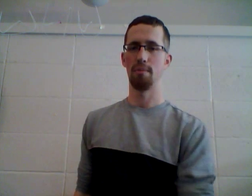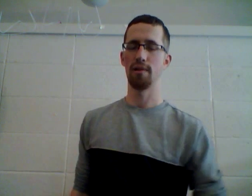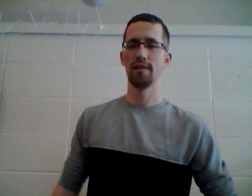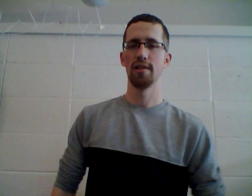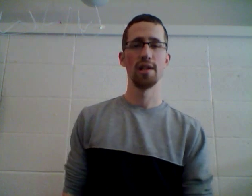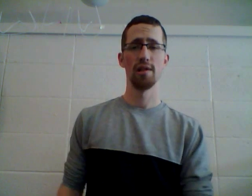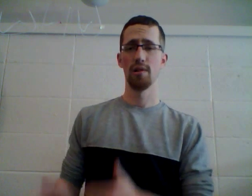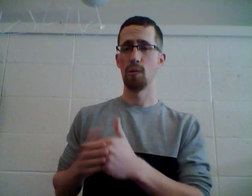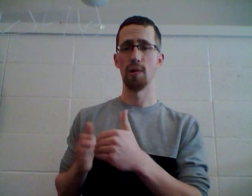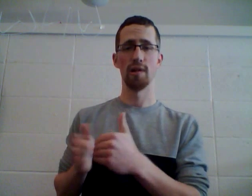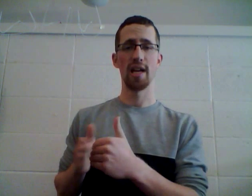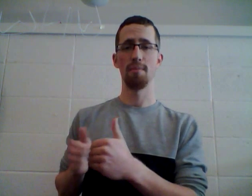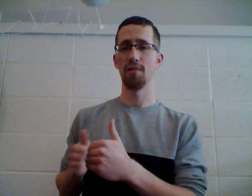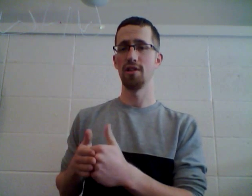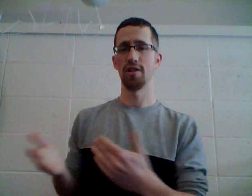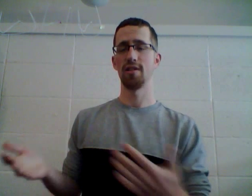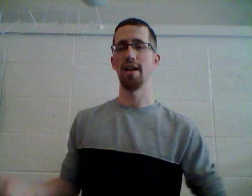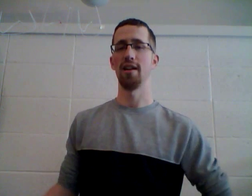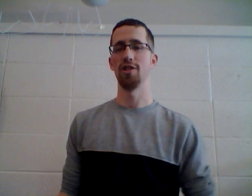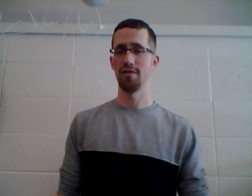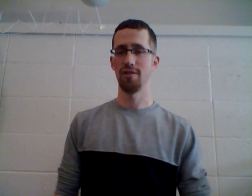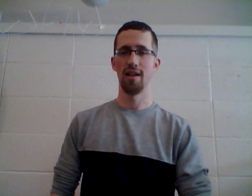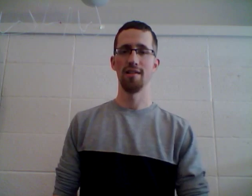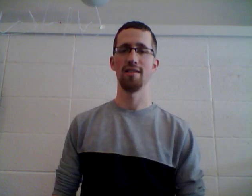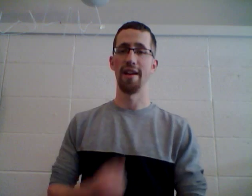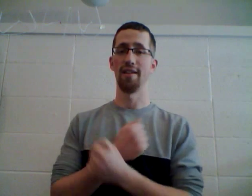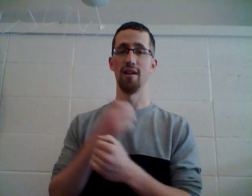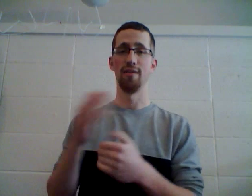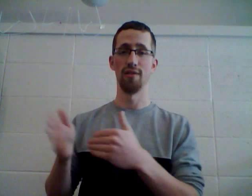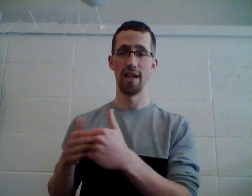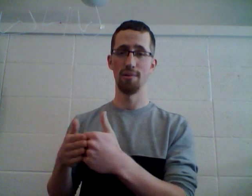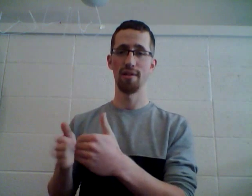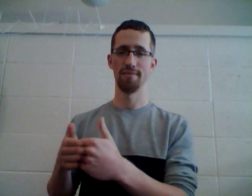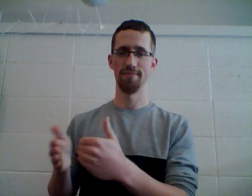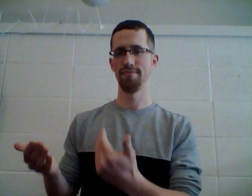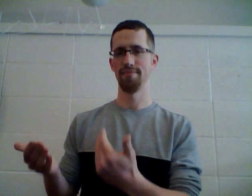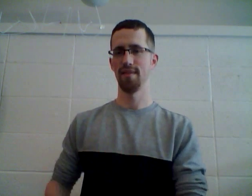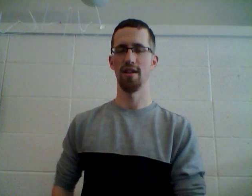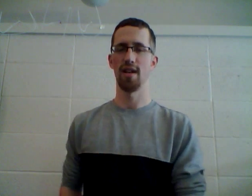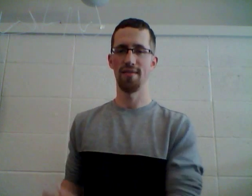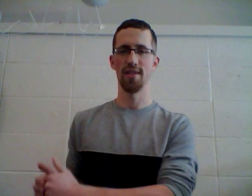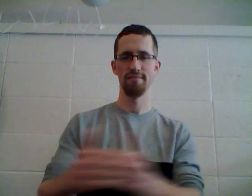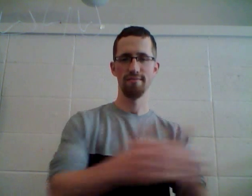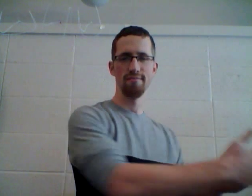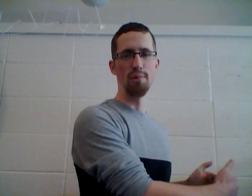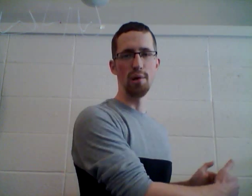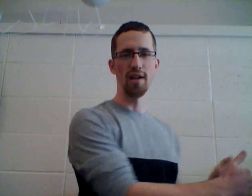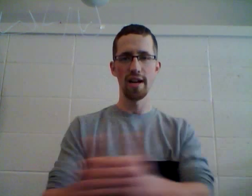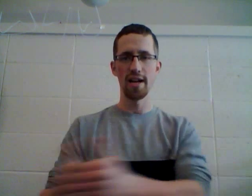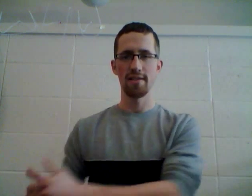neighbor. Or neighbor in just like a general sense, like love your neighbor. You don't have to put it on any